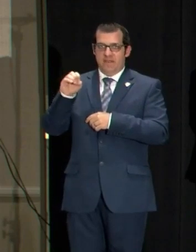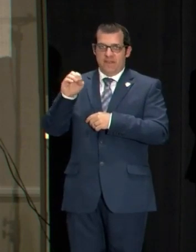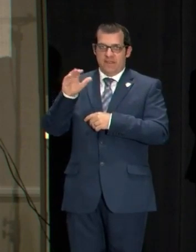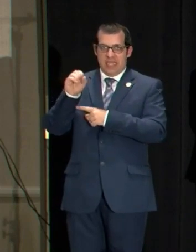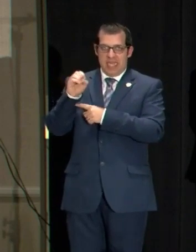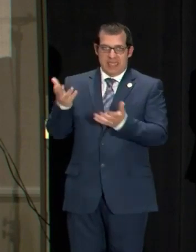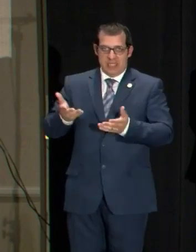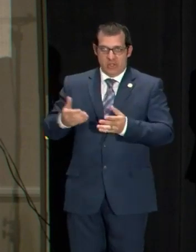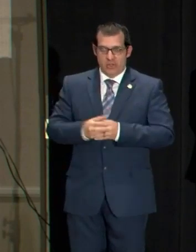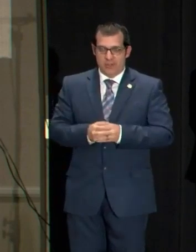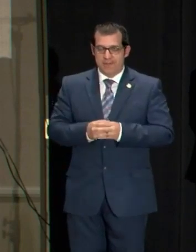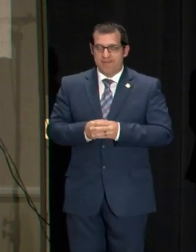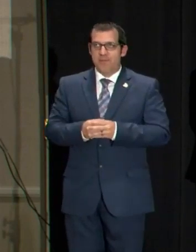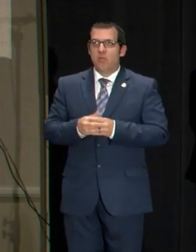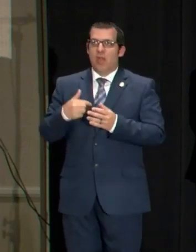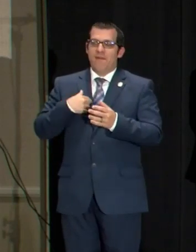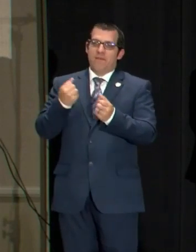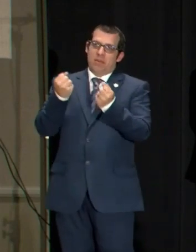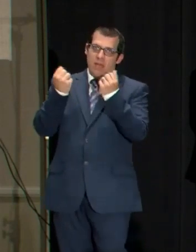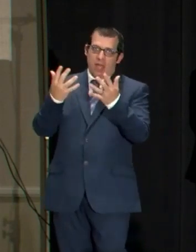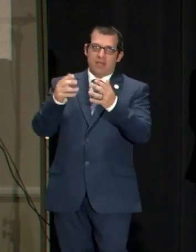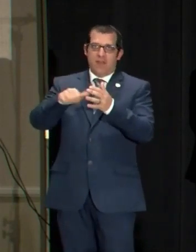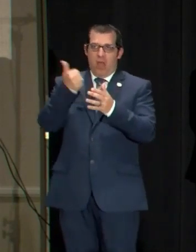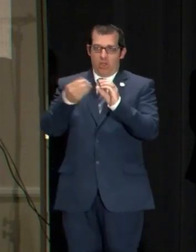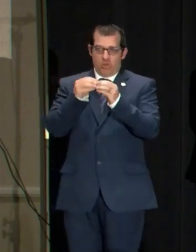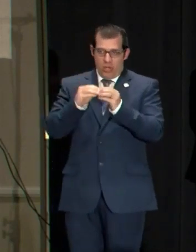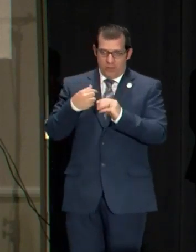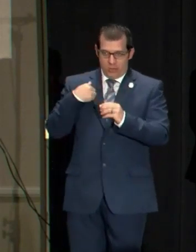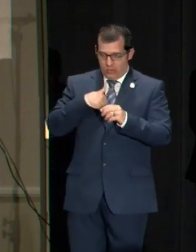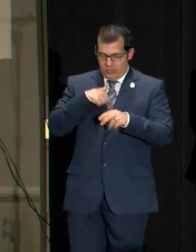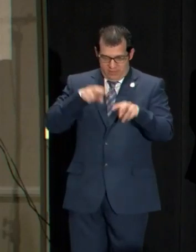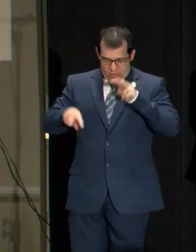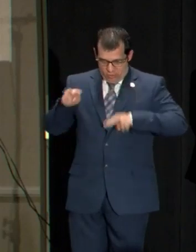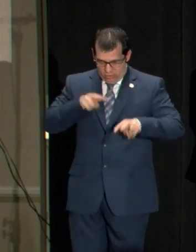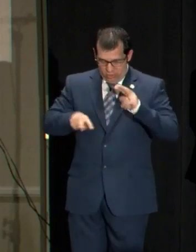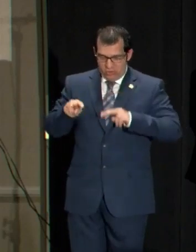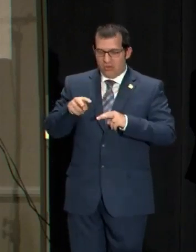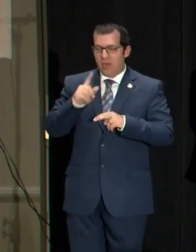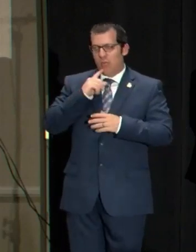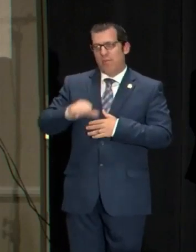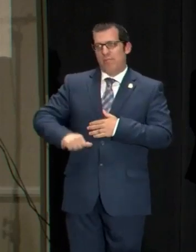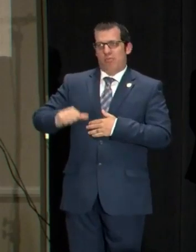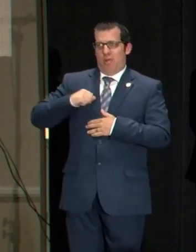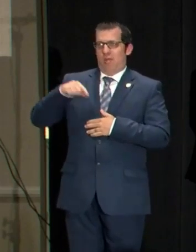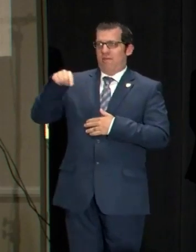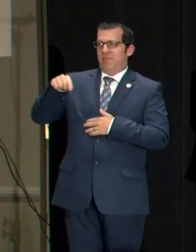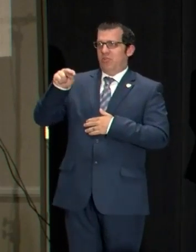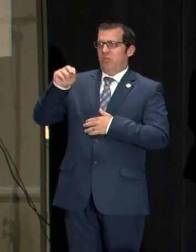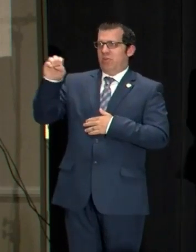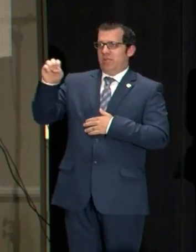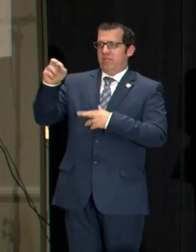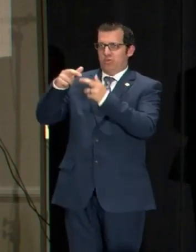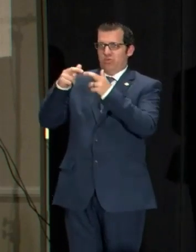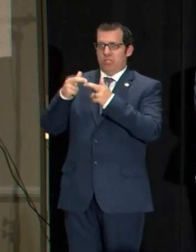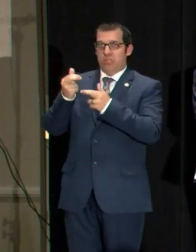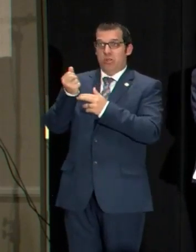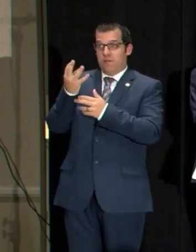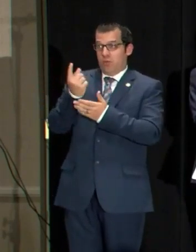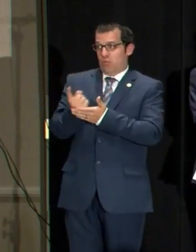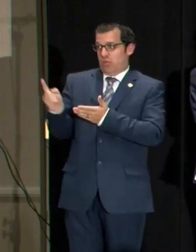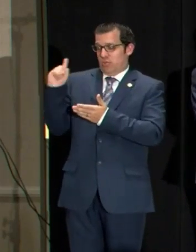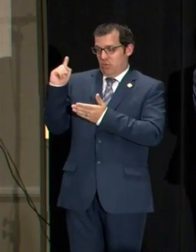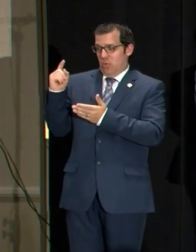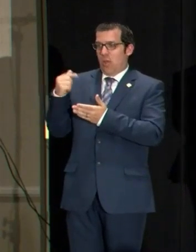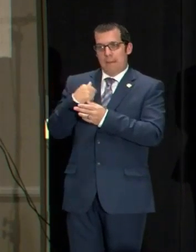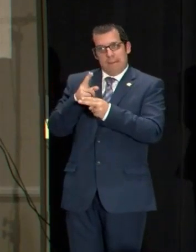We have lots of other numbers that we've looked at. I'm very proud of the Northeast region. A couple weeks ago, I